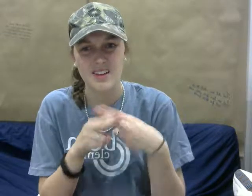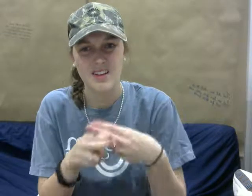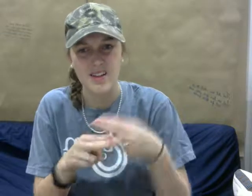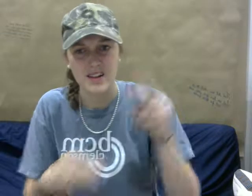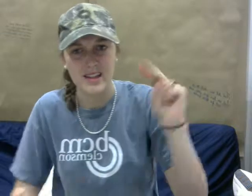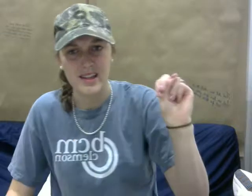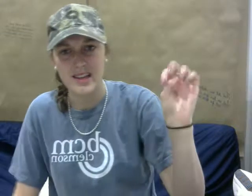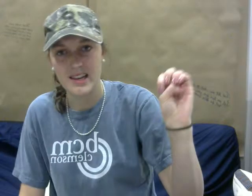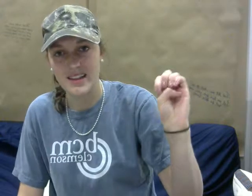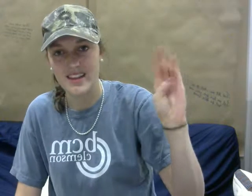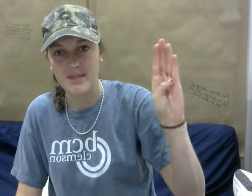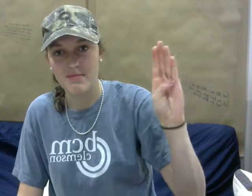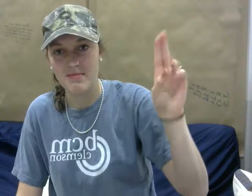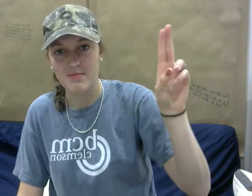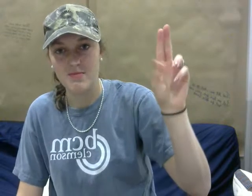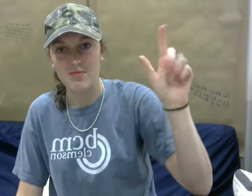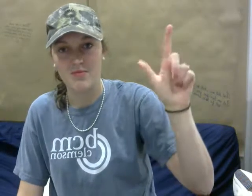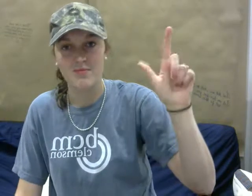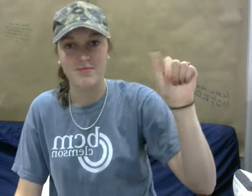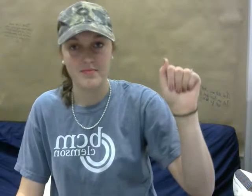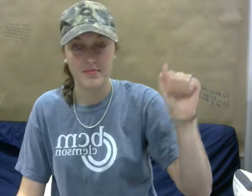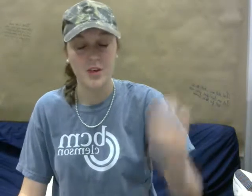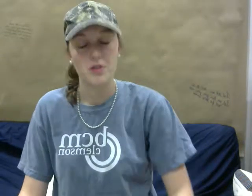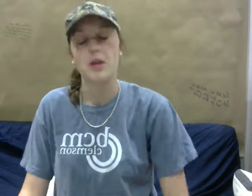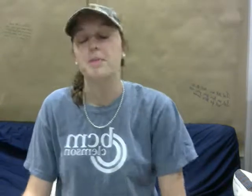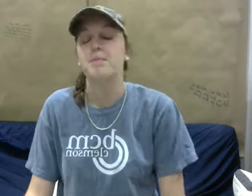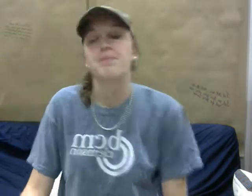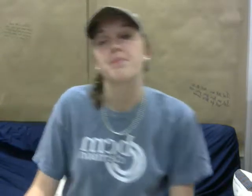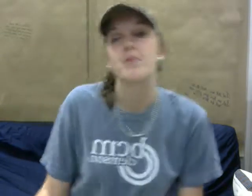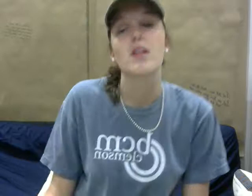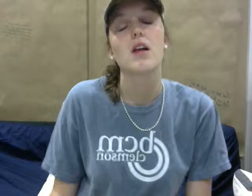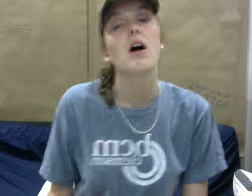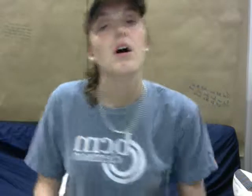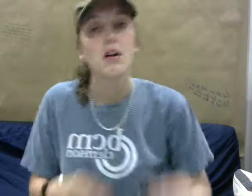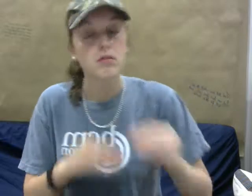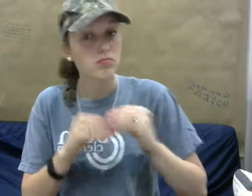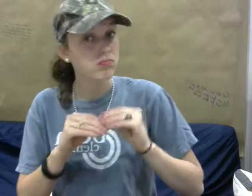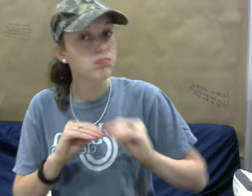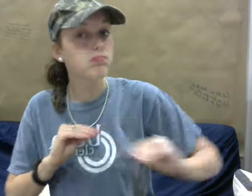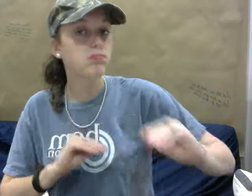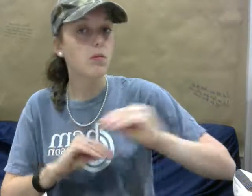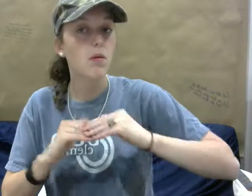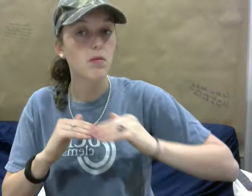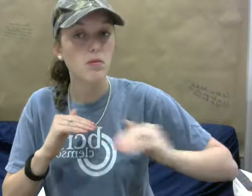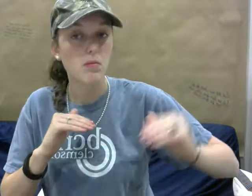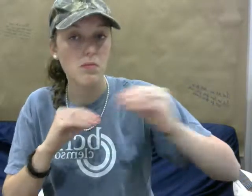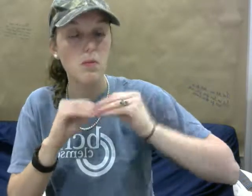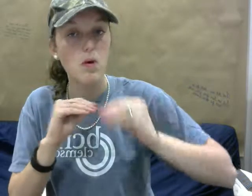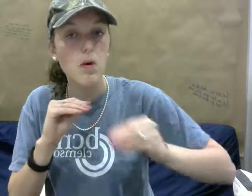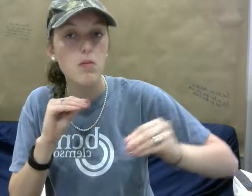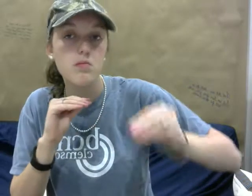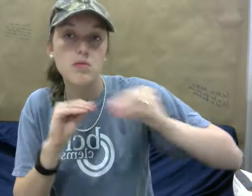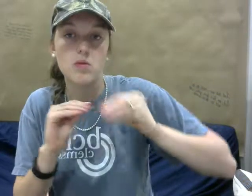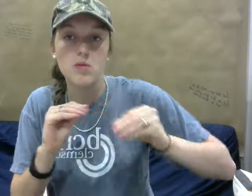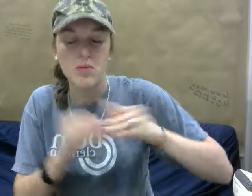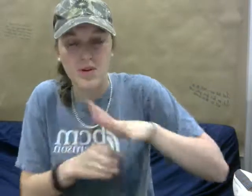formed. Further contraction in the heart of the protostar caused the temperature and pressure to increase until